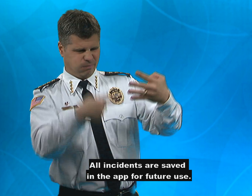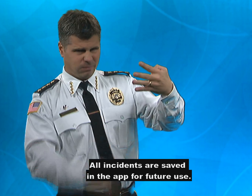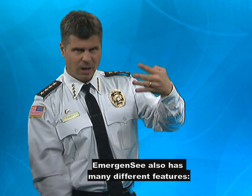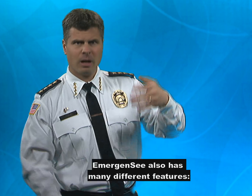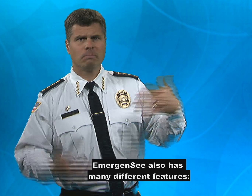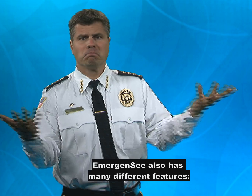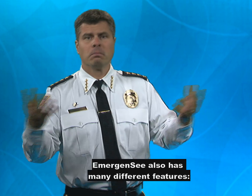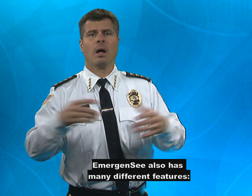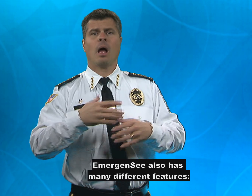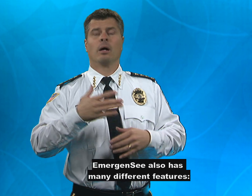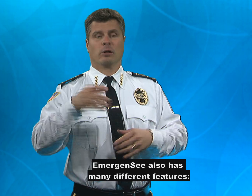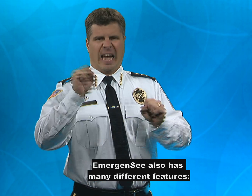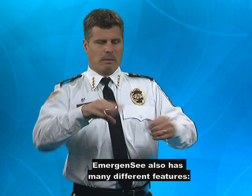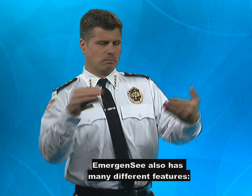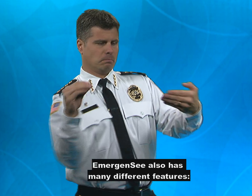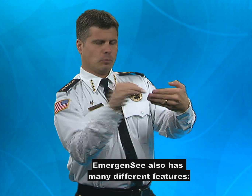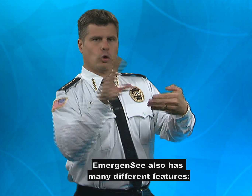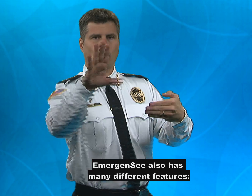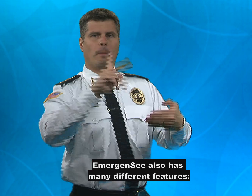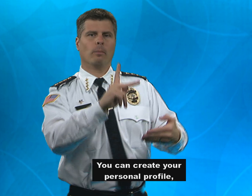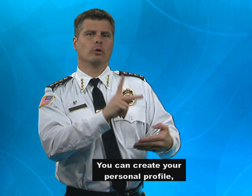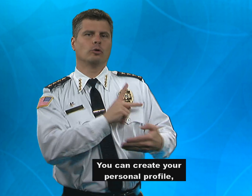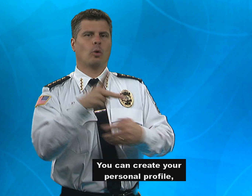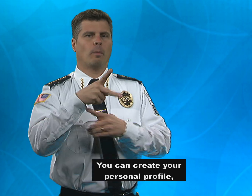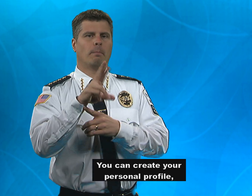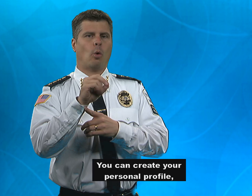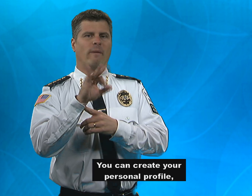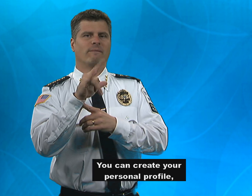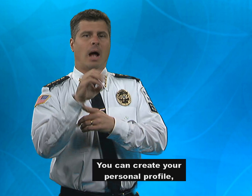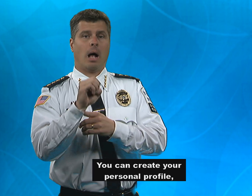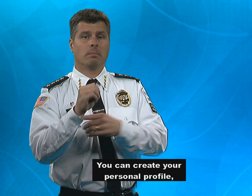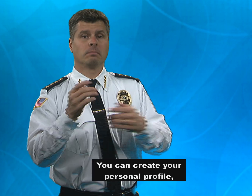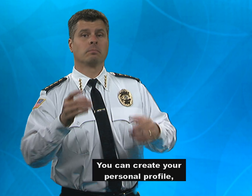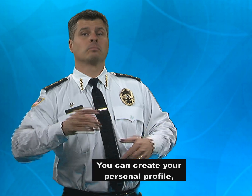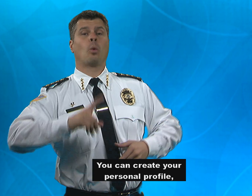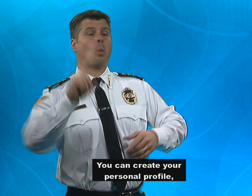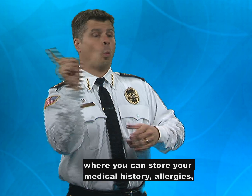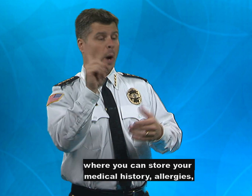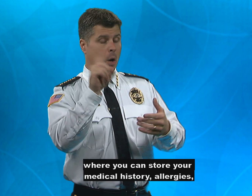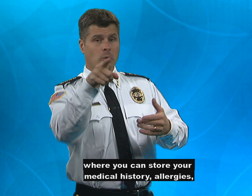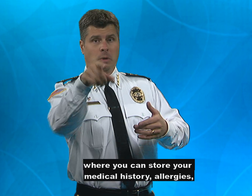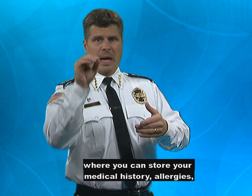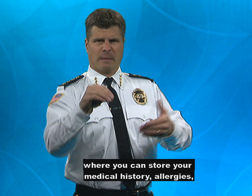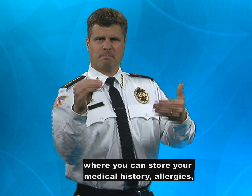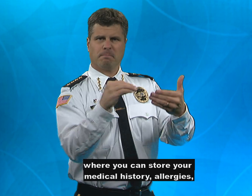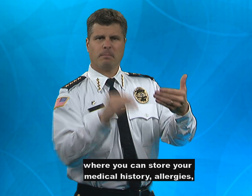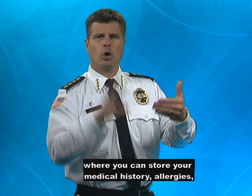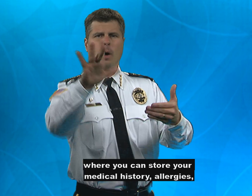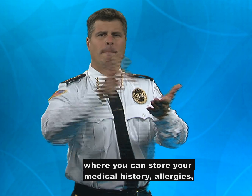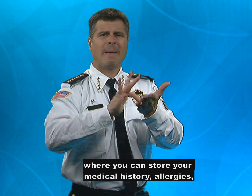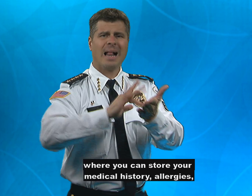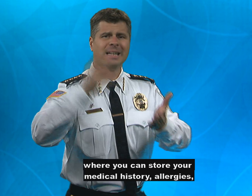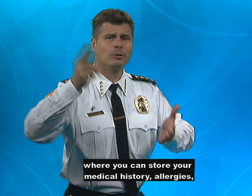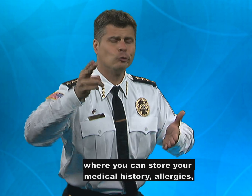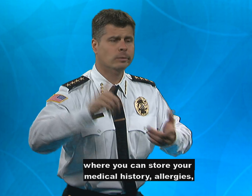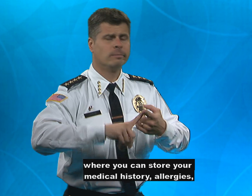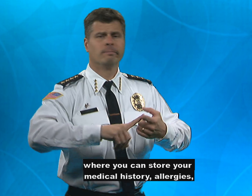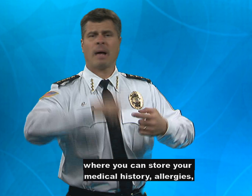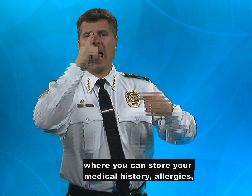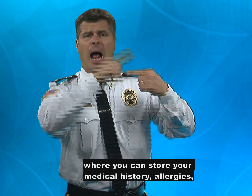Emergency also has many different features. You can create your personal profile where you can store your medical history,